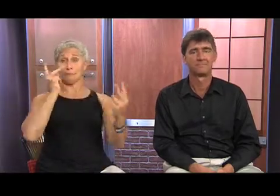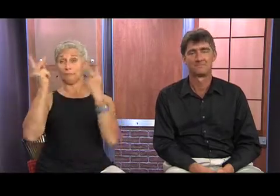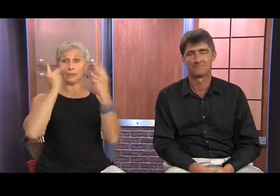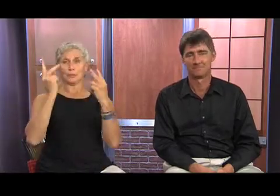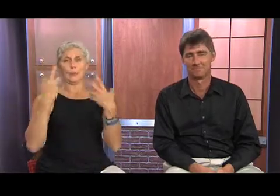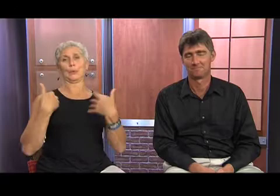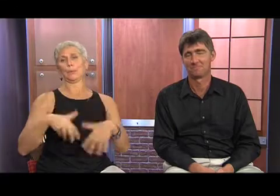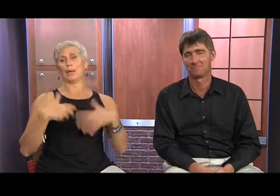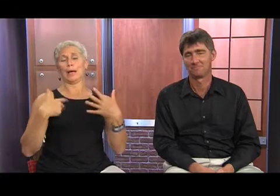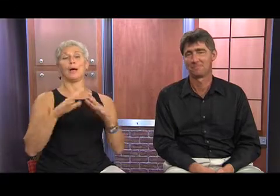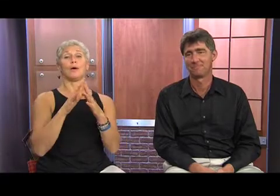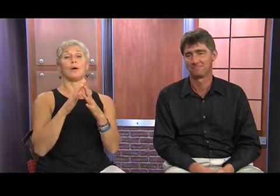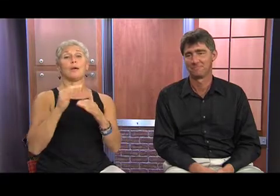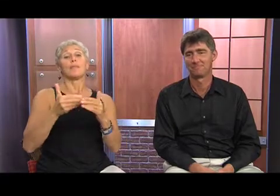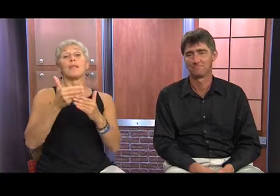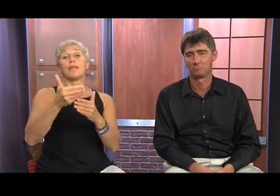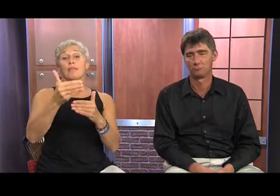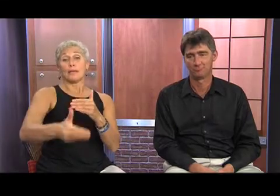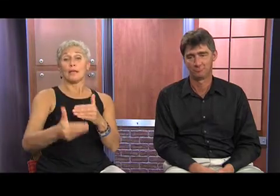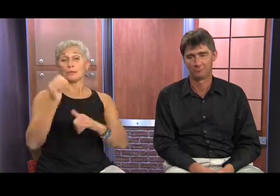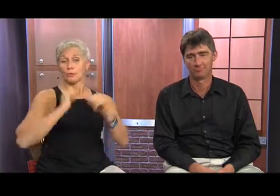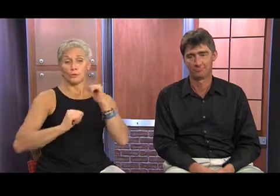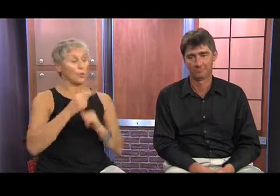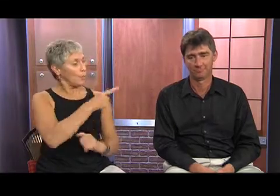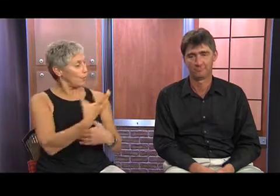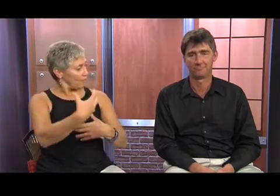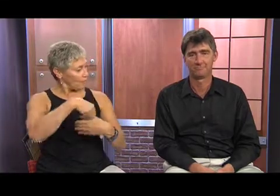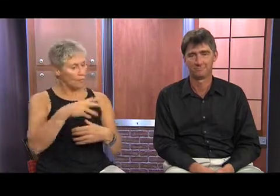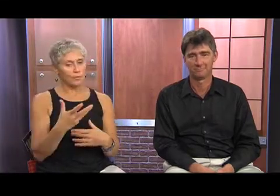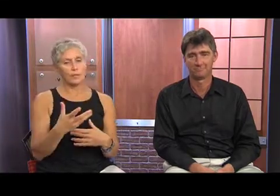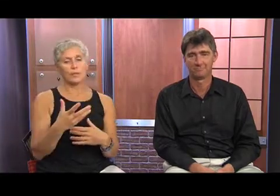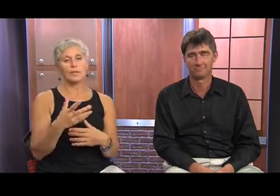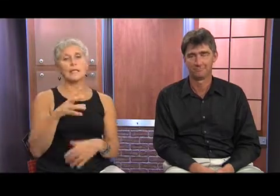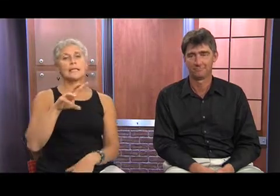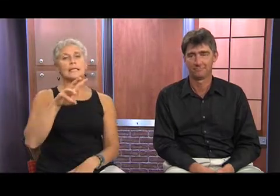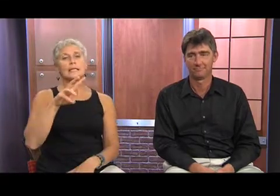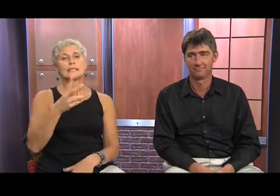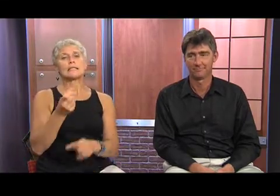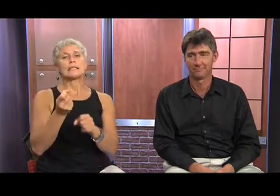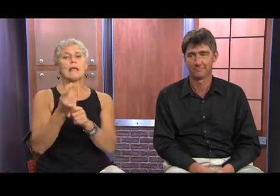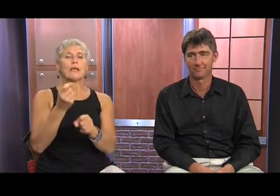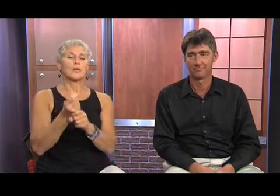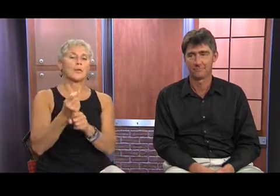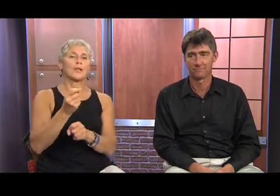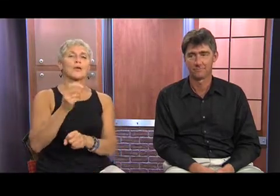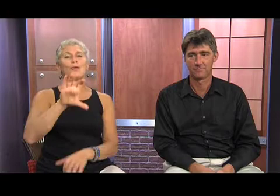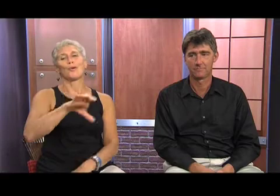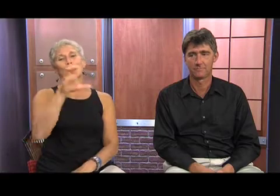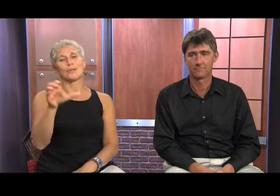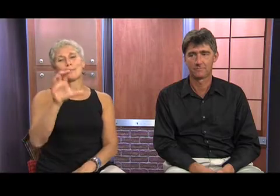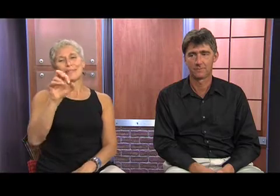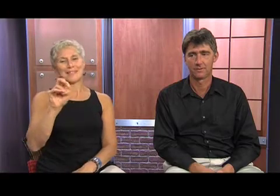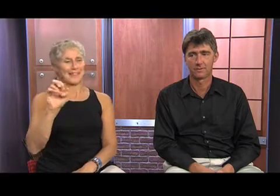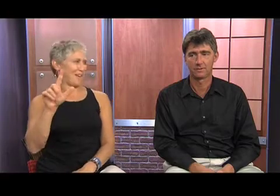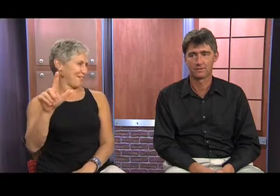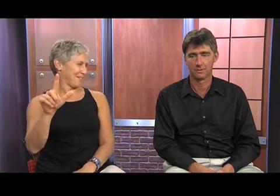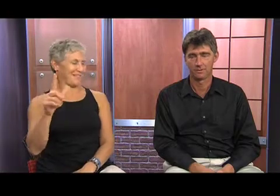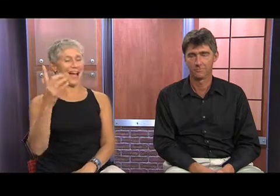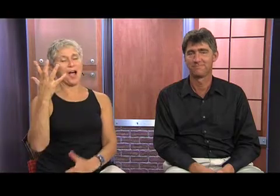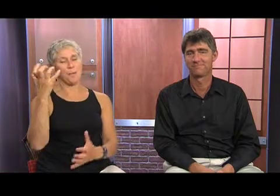in our series that you'll be involved with is the 6th annual production of A Christmas Carol. And I just have to say for the record, this is